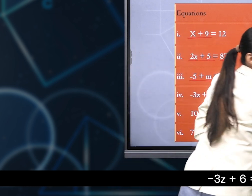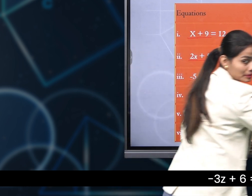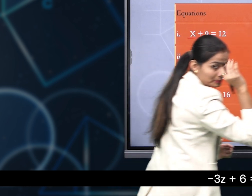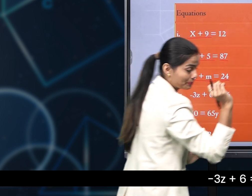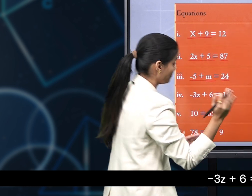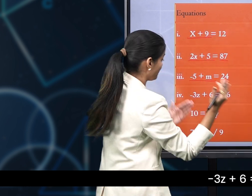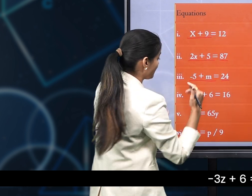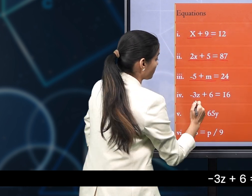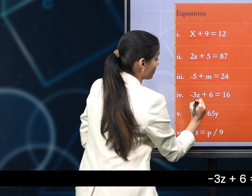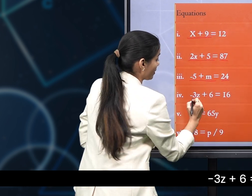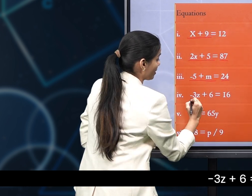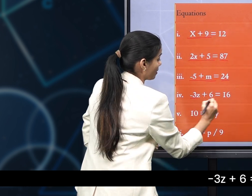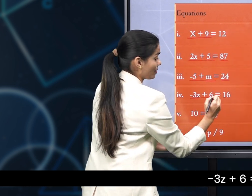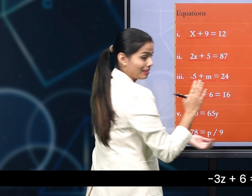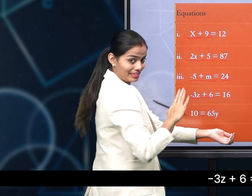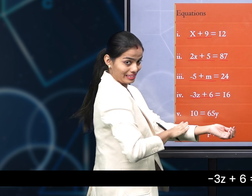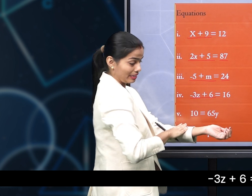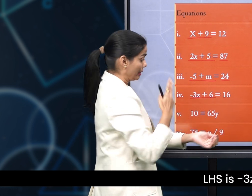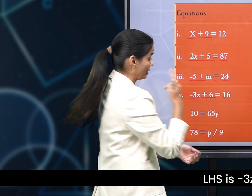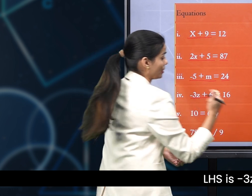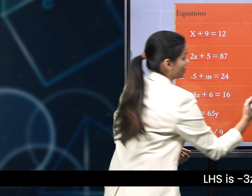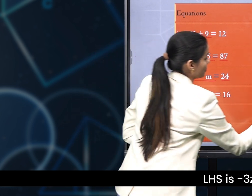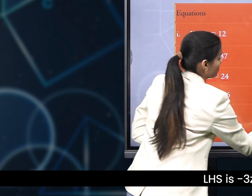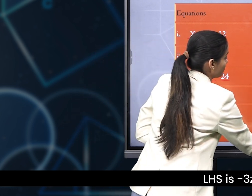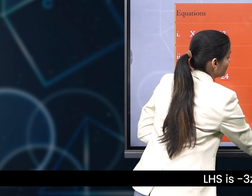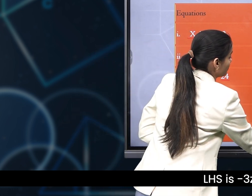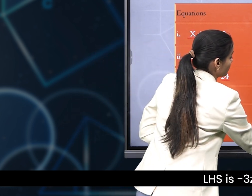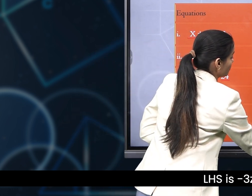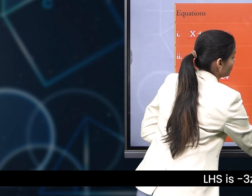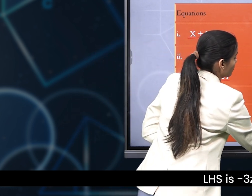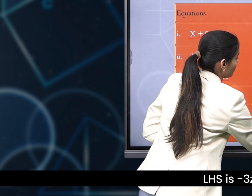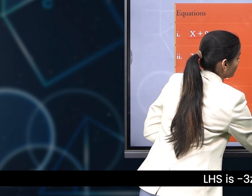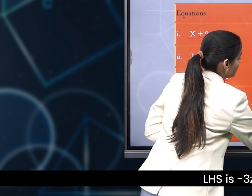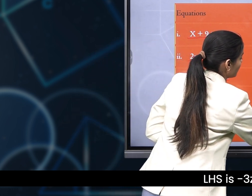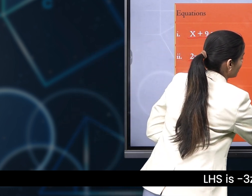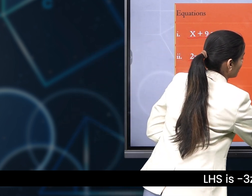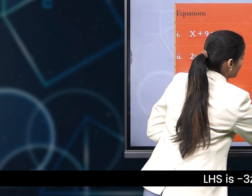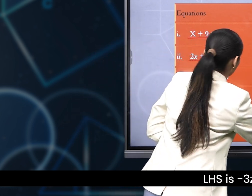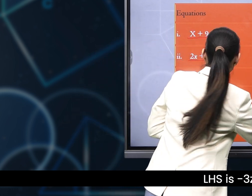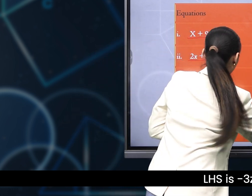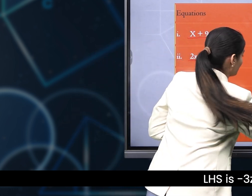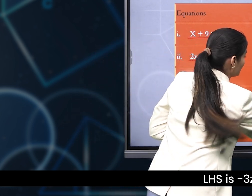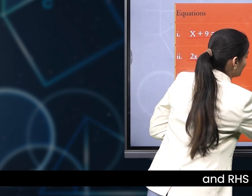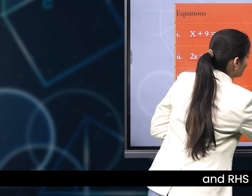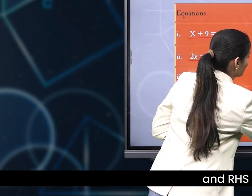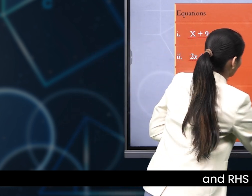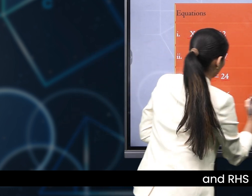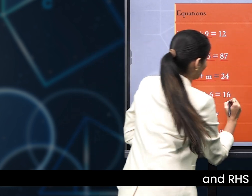3z plus 6 is equal to 16. LHS is minus 3z plus 6 and